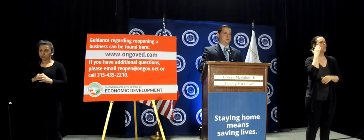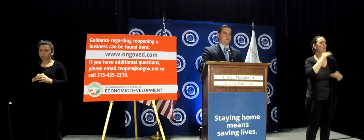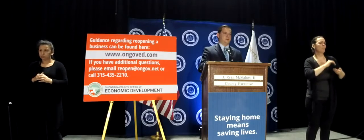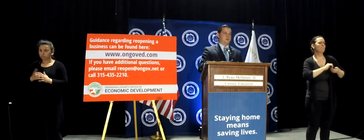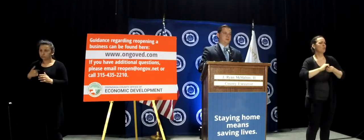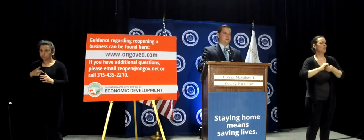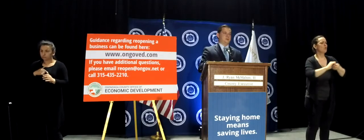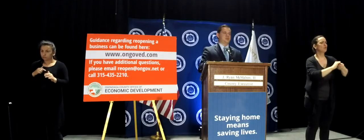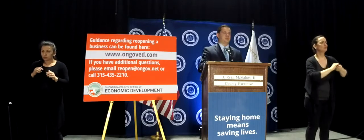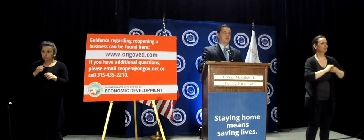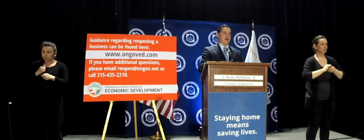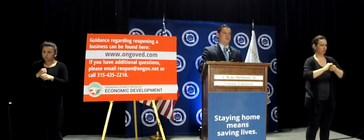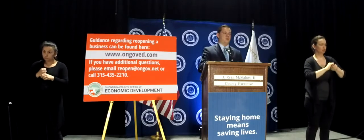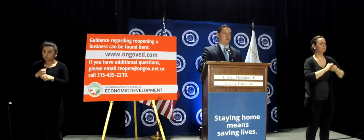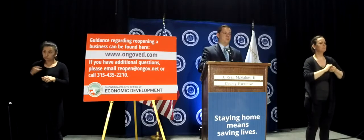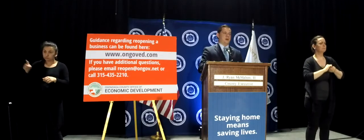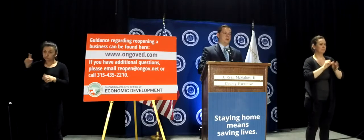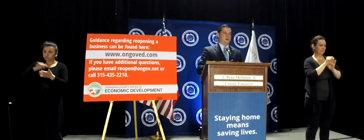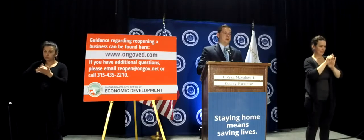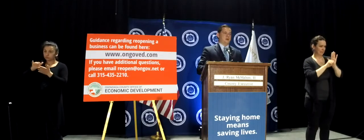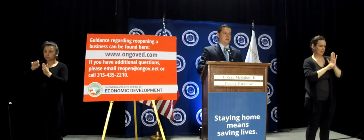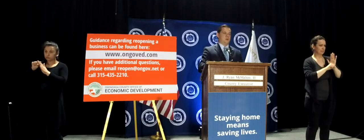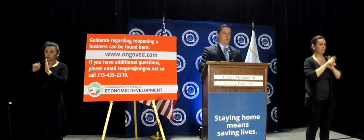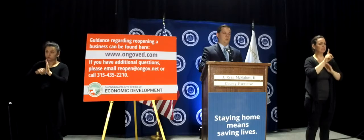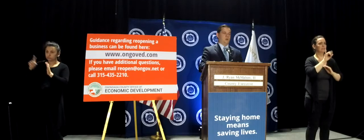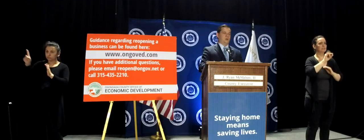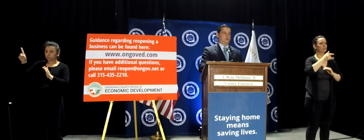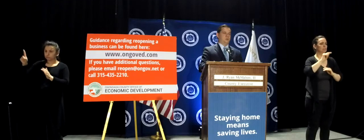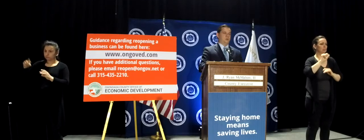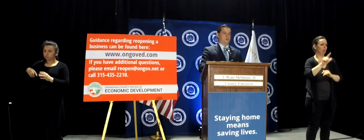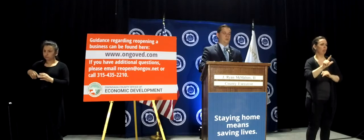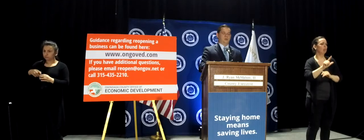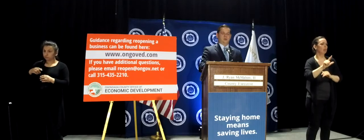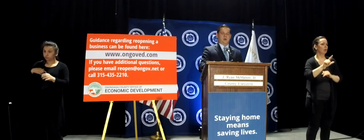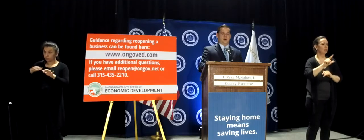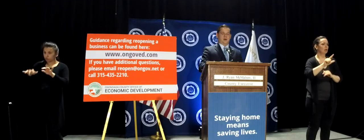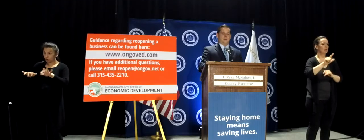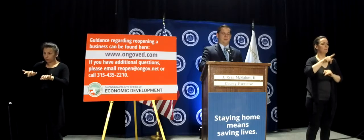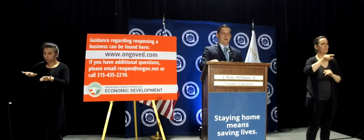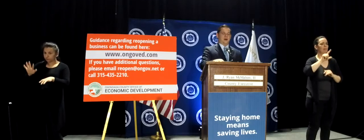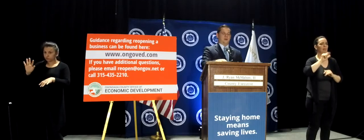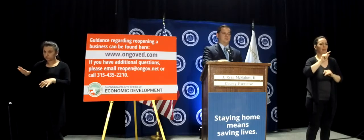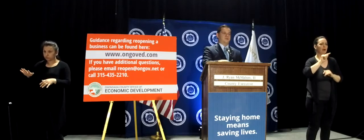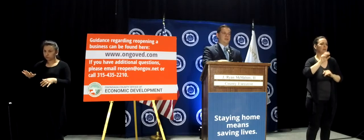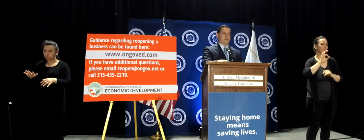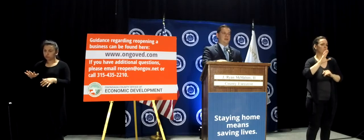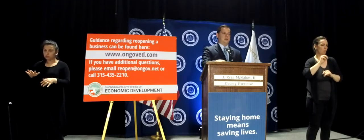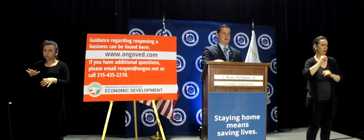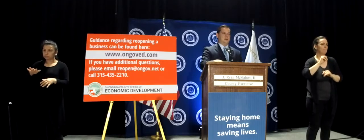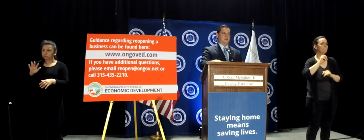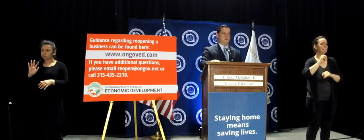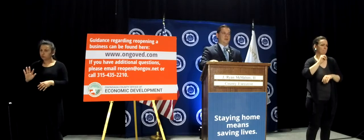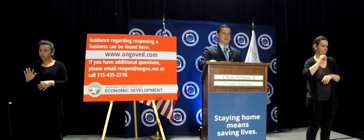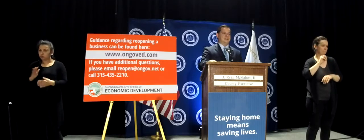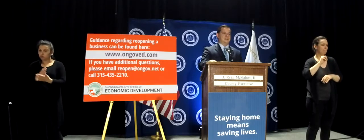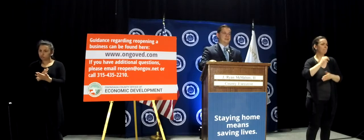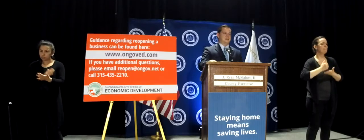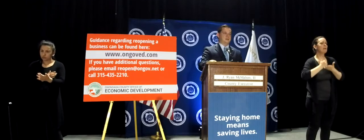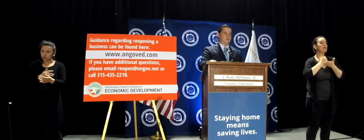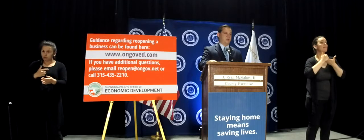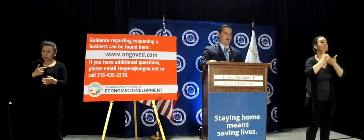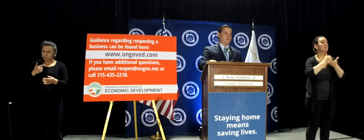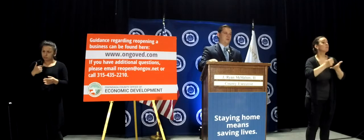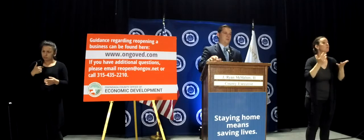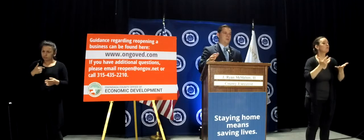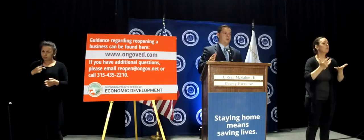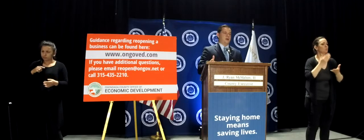a digital platform that we're working through. It helps feed new cases into